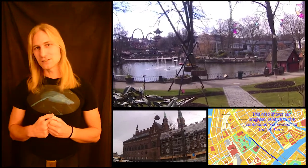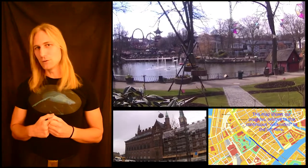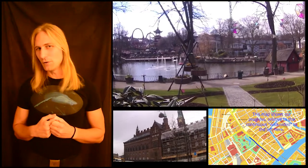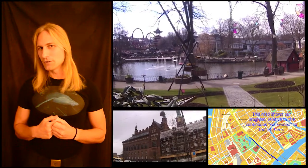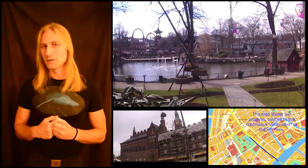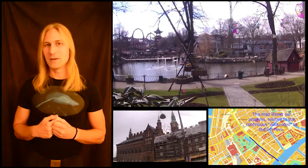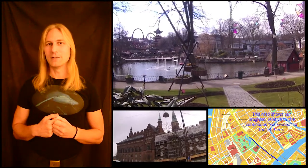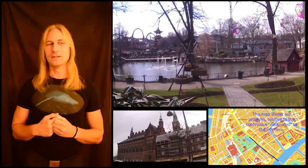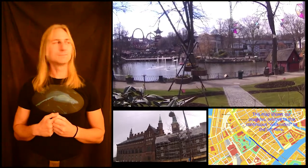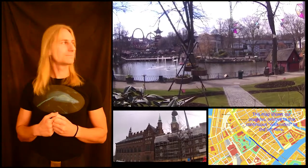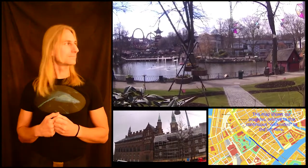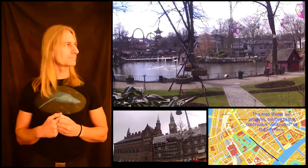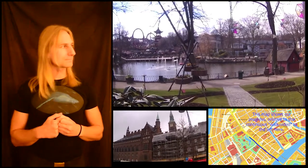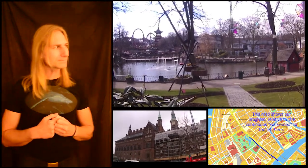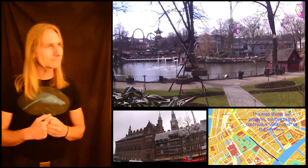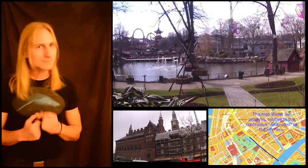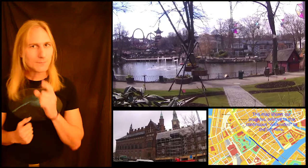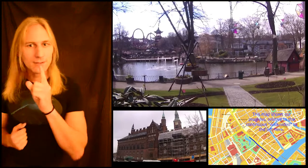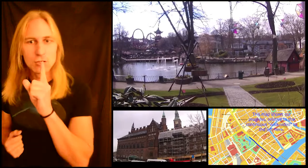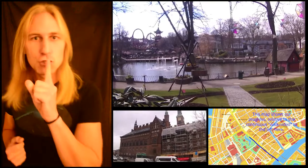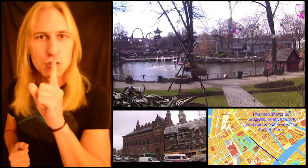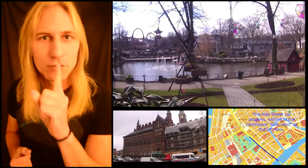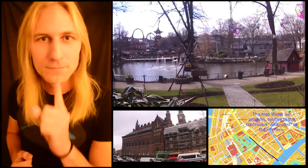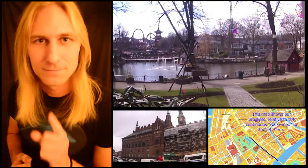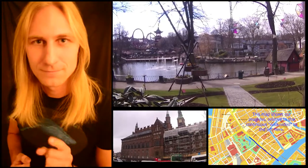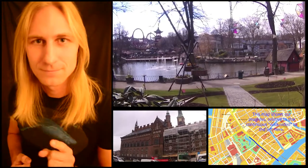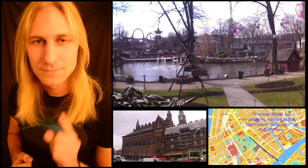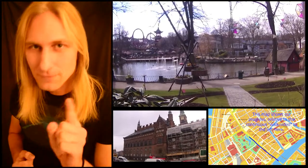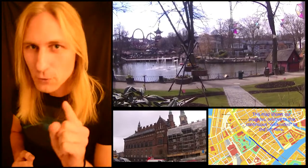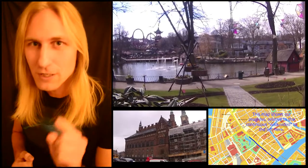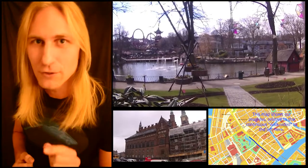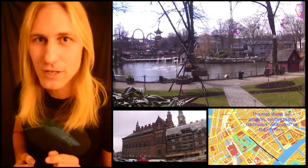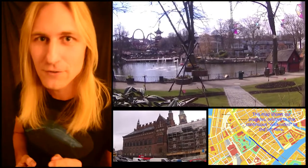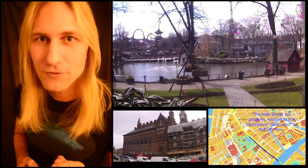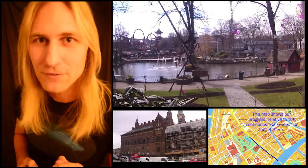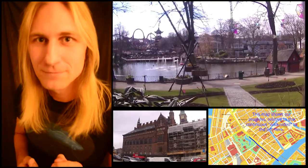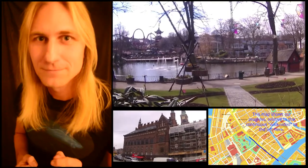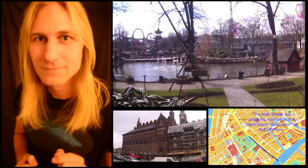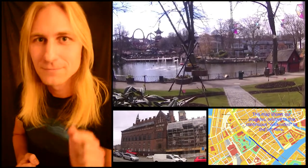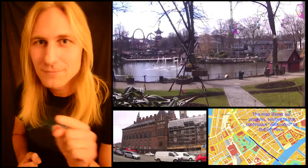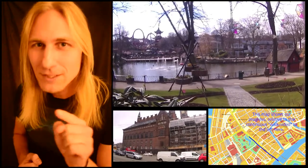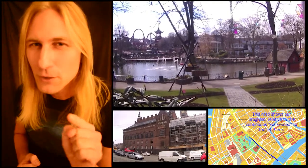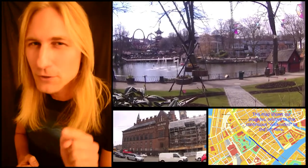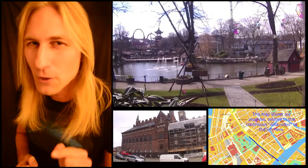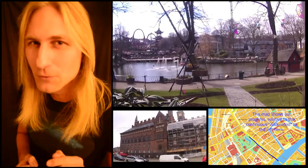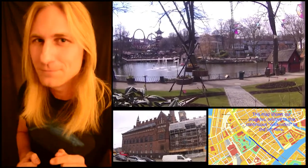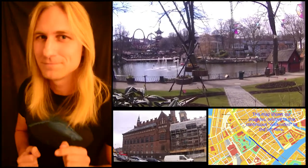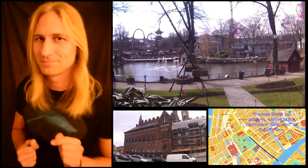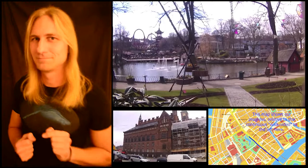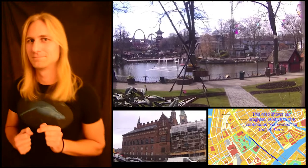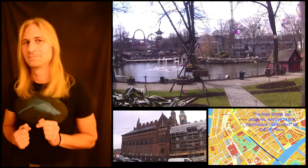less overt manner. Shh! Don't tell the Danes. They don't